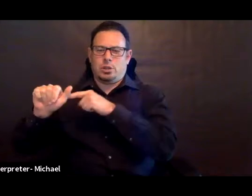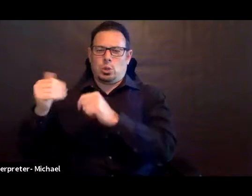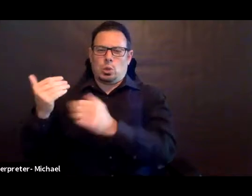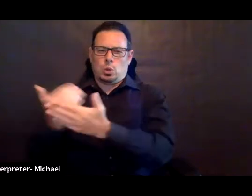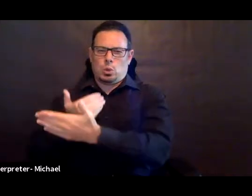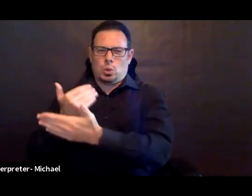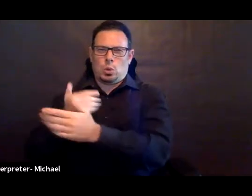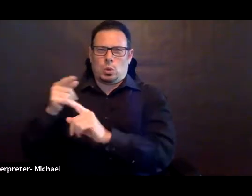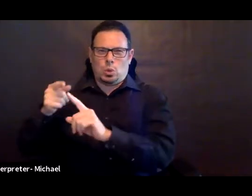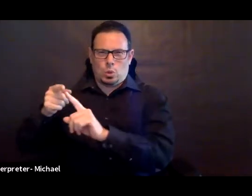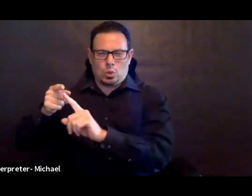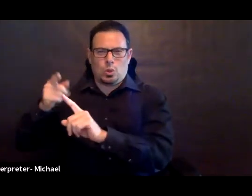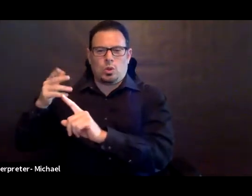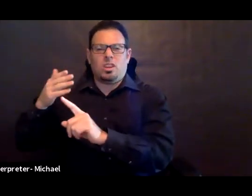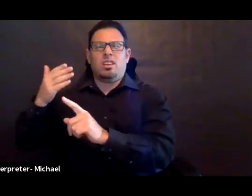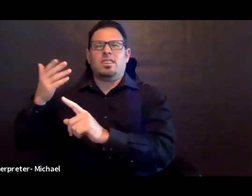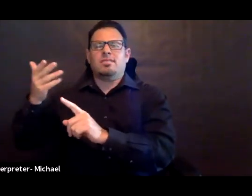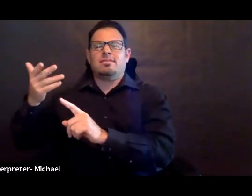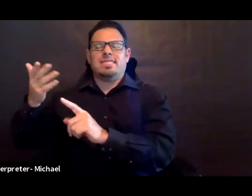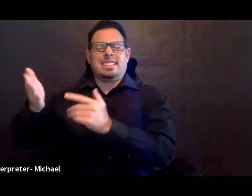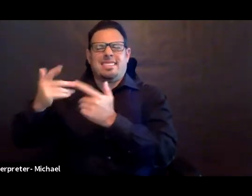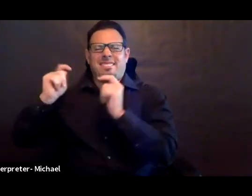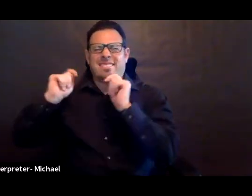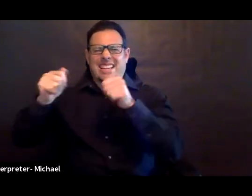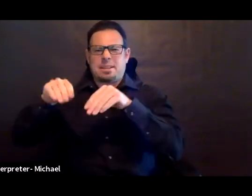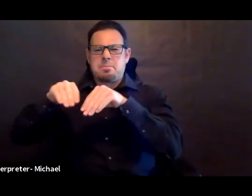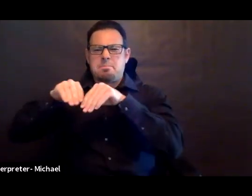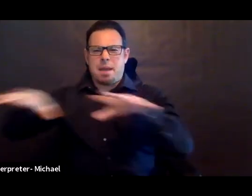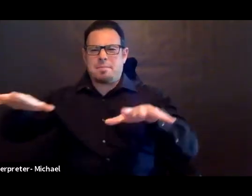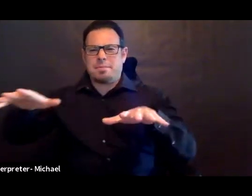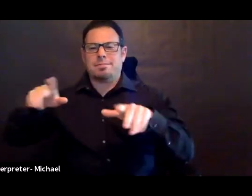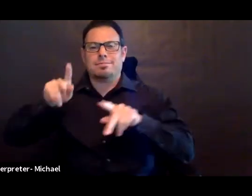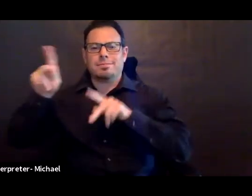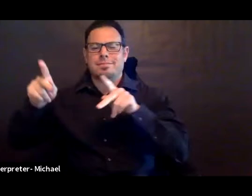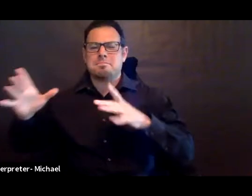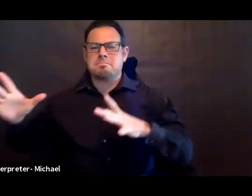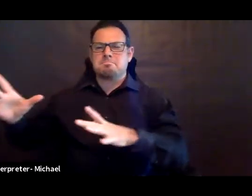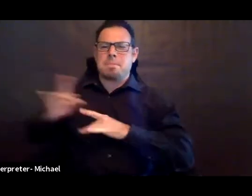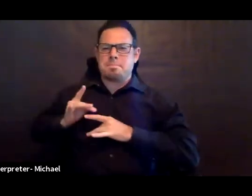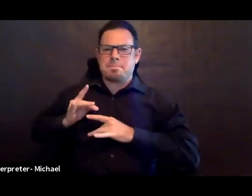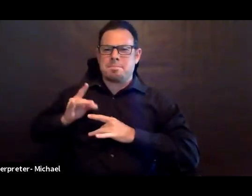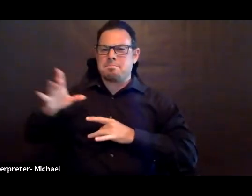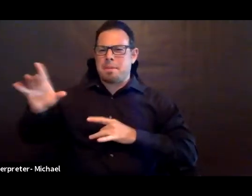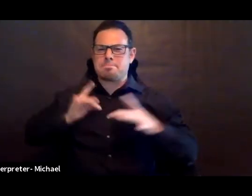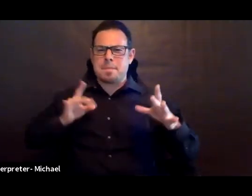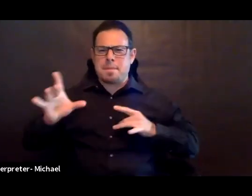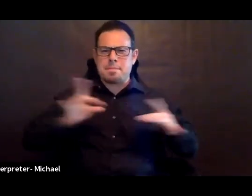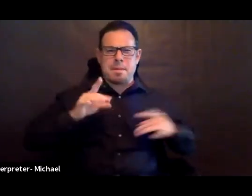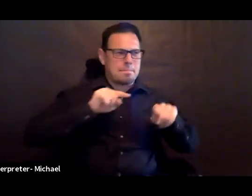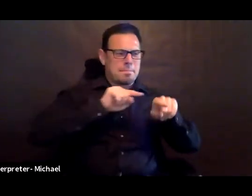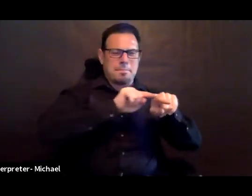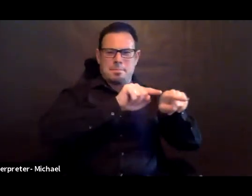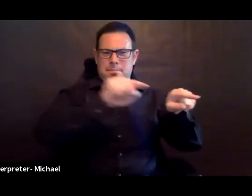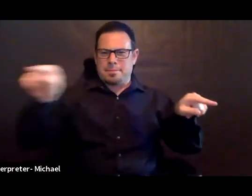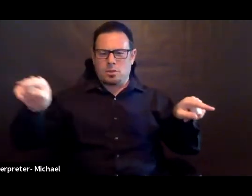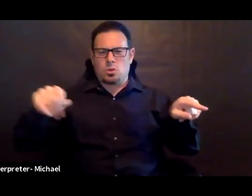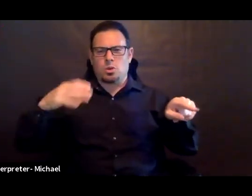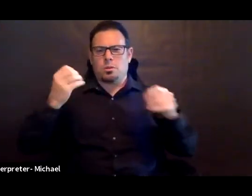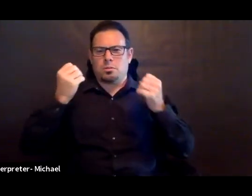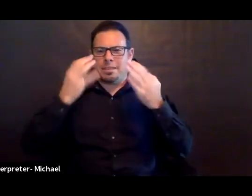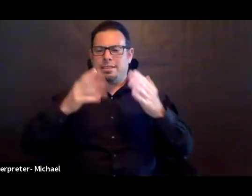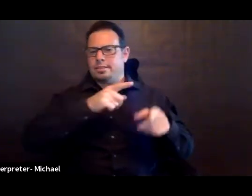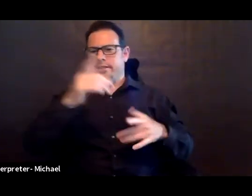And certainly over the last few months, we'd all been very relieved and very happy to see a persistent decline in COVID-19 case